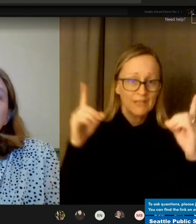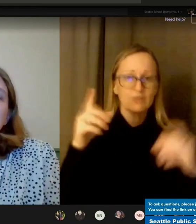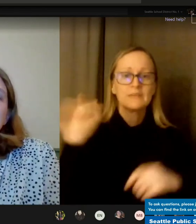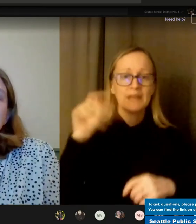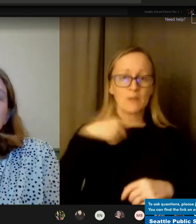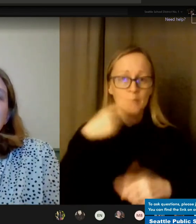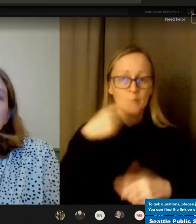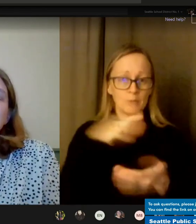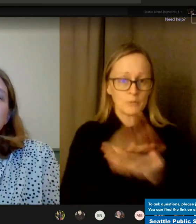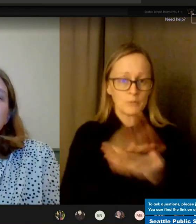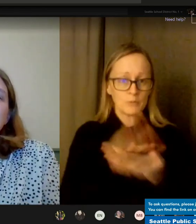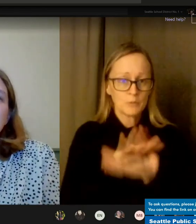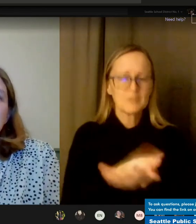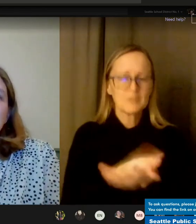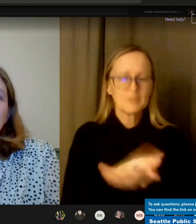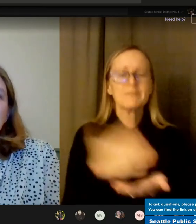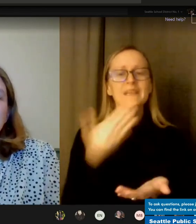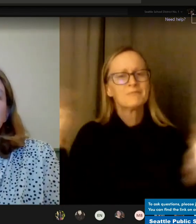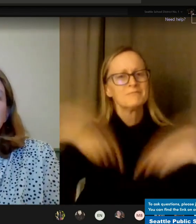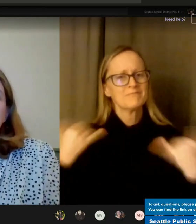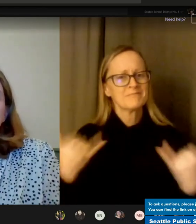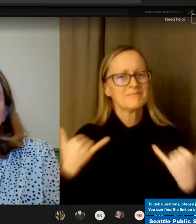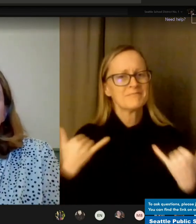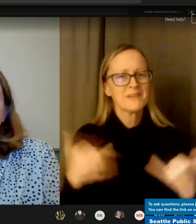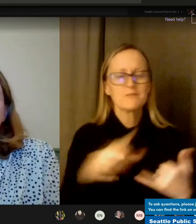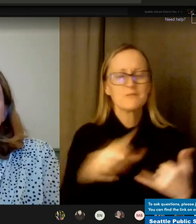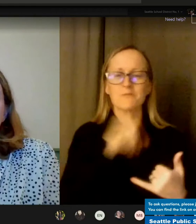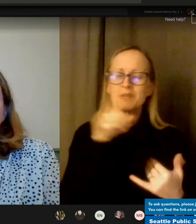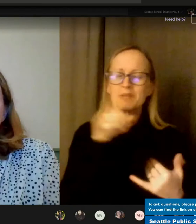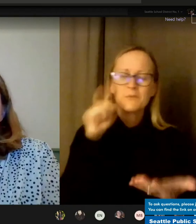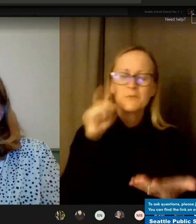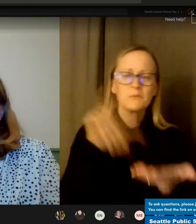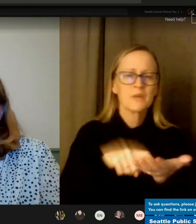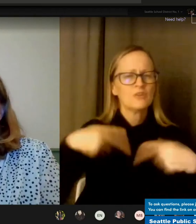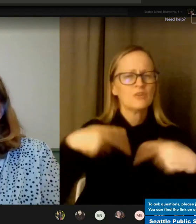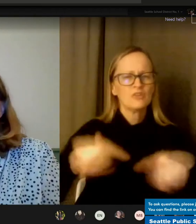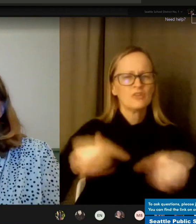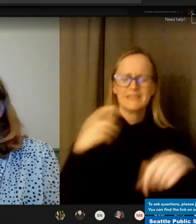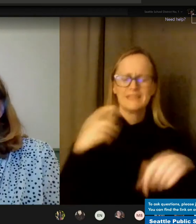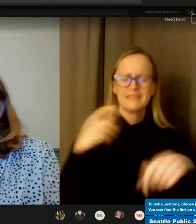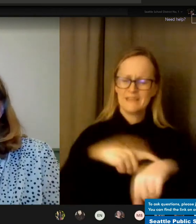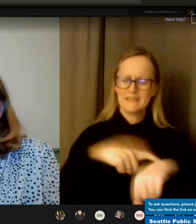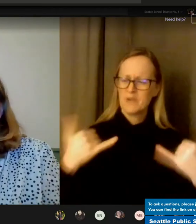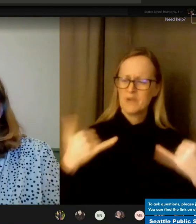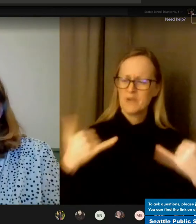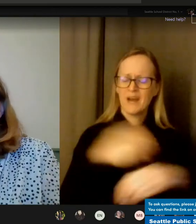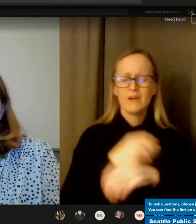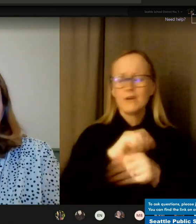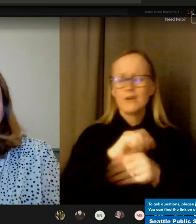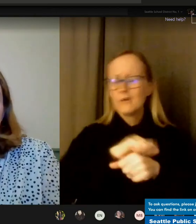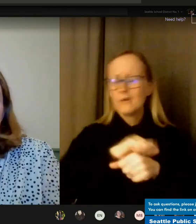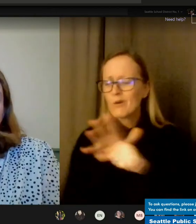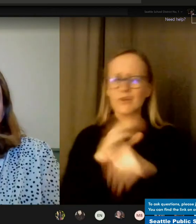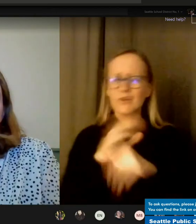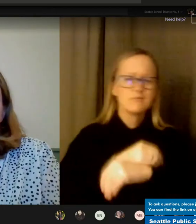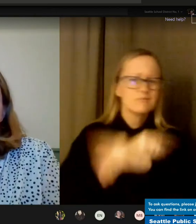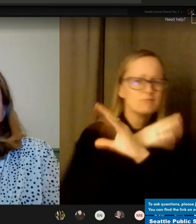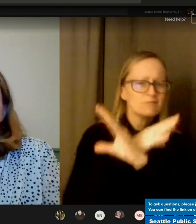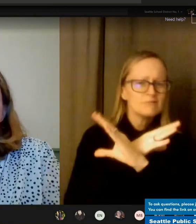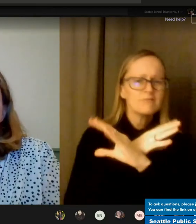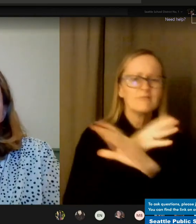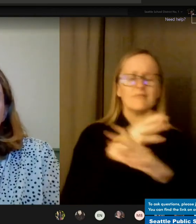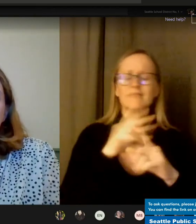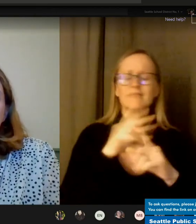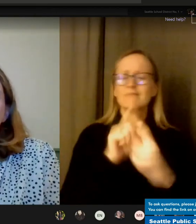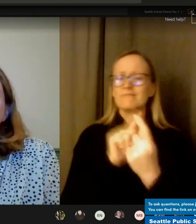today. We would really like to recognize that during this time of COVID and remote learning, that good communication and partnership with each